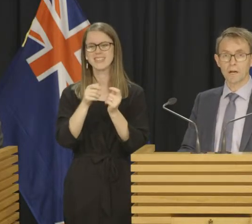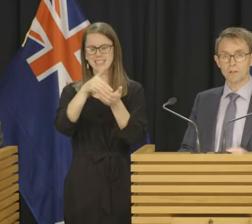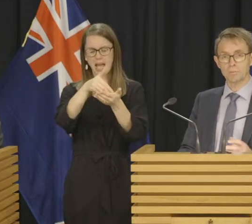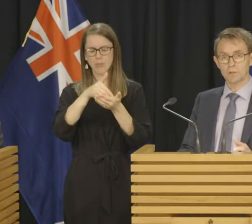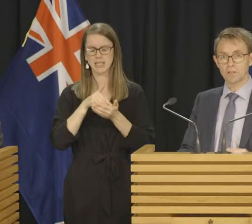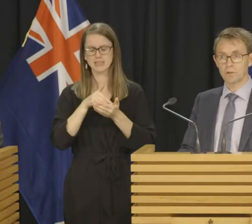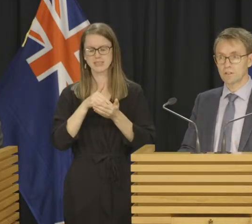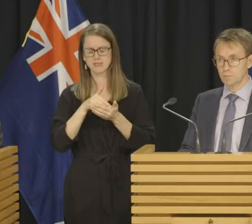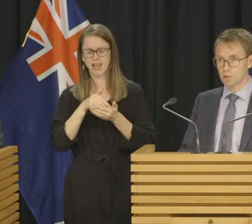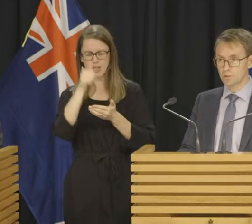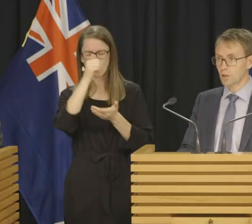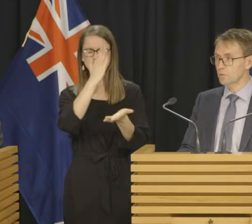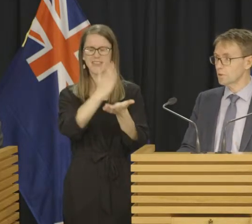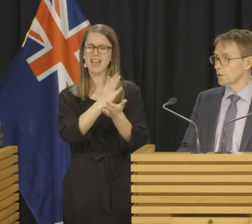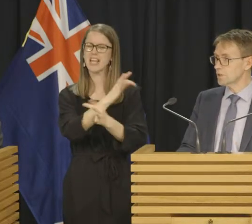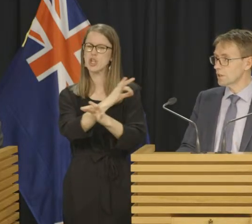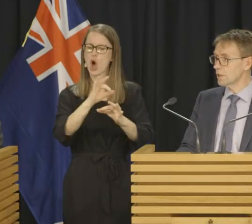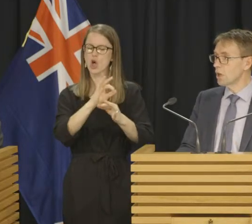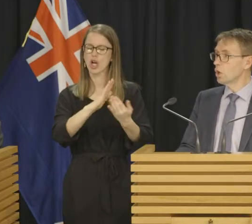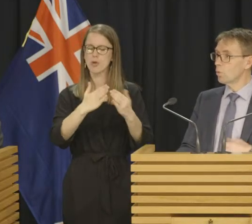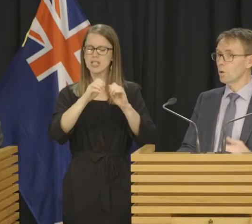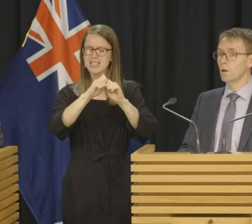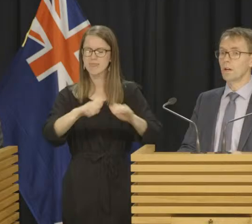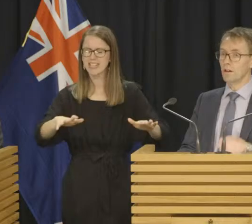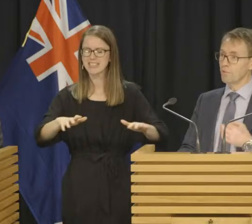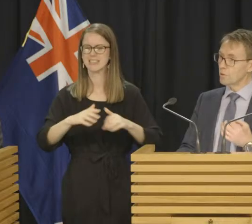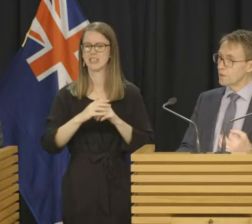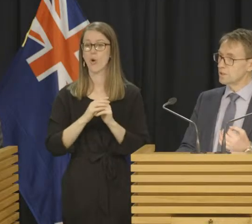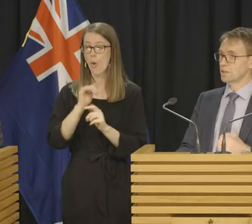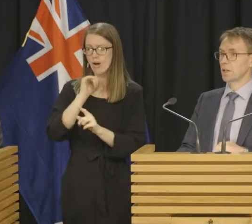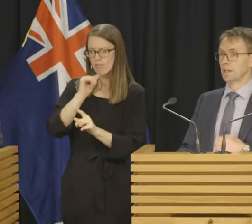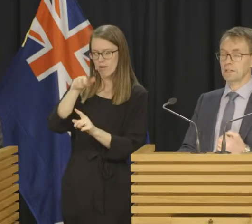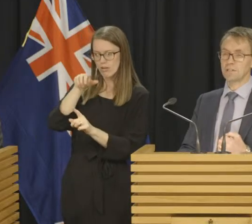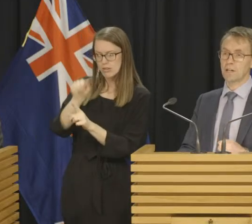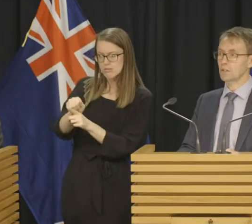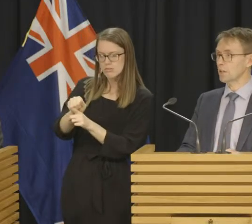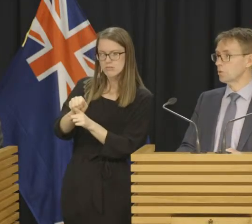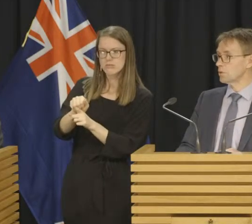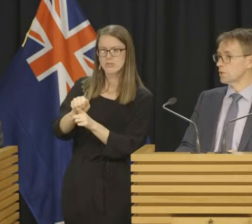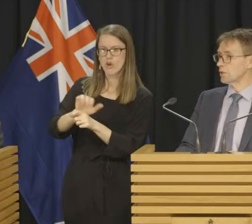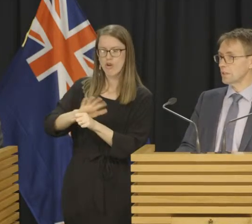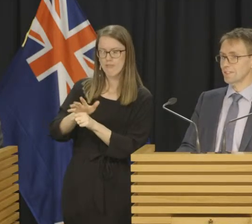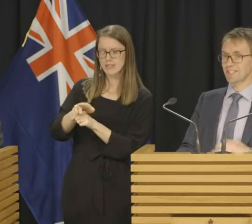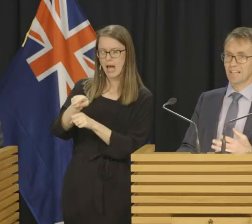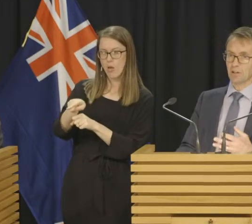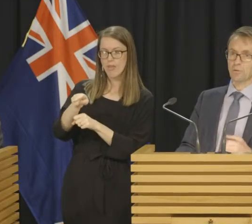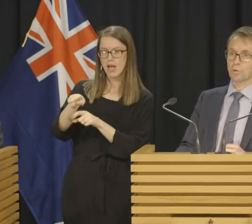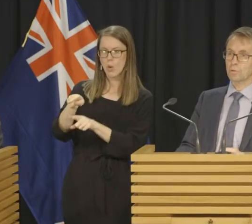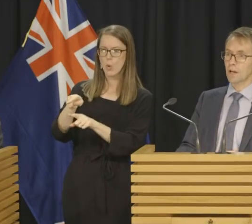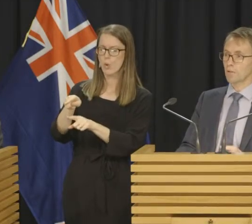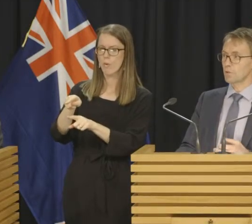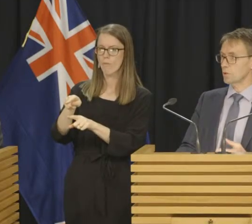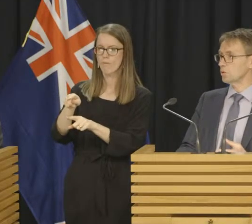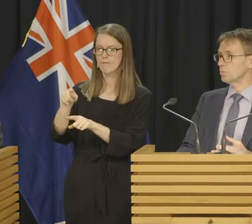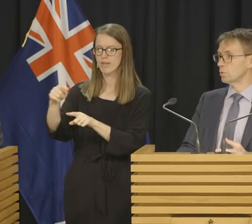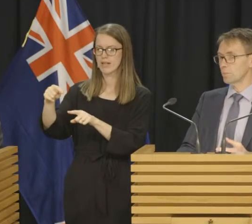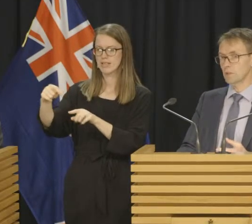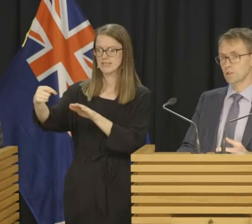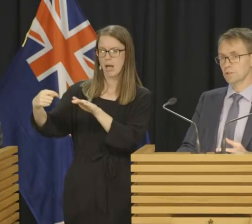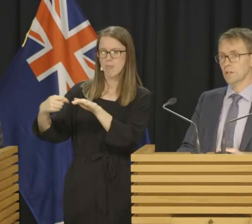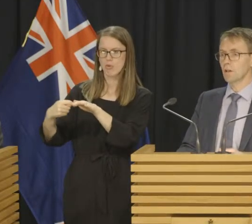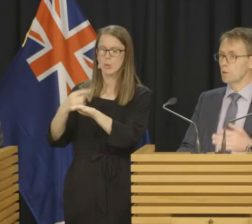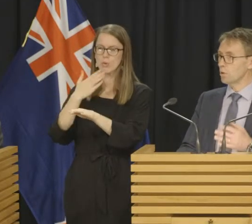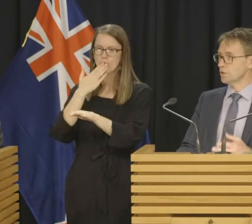us rule out community transmission of COVID-19, or if there is a case out in our community that has snuck through our very good